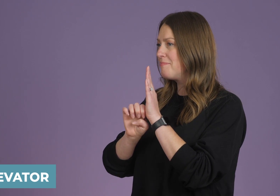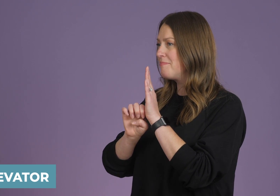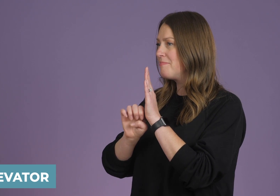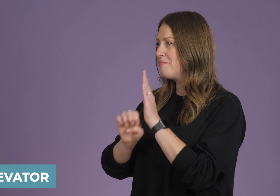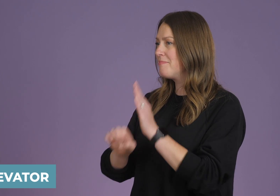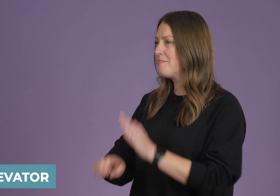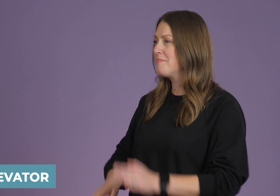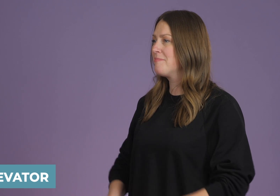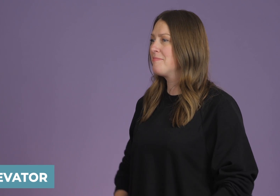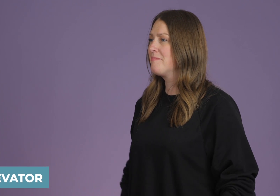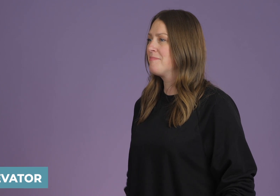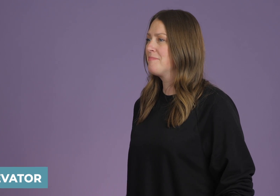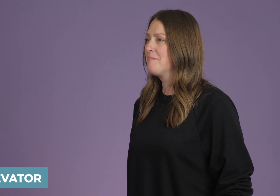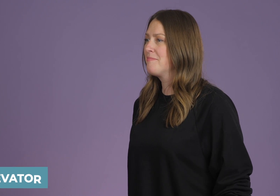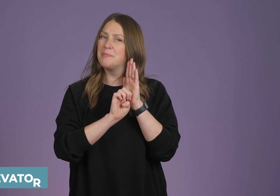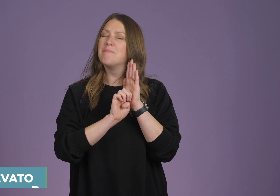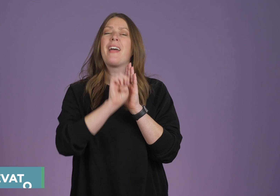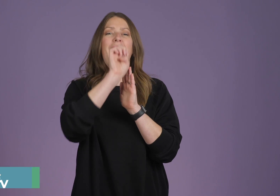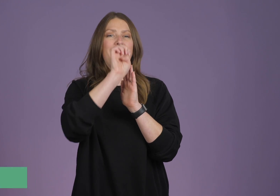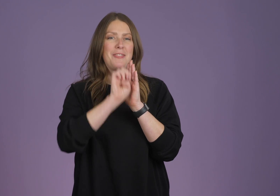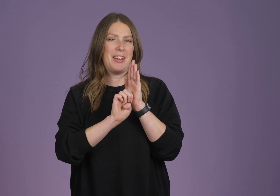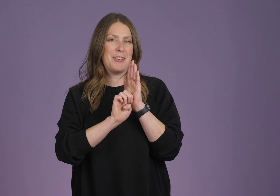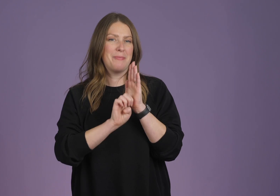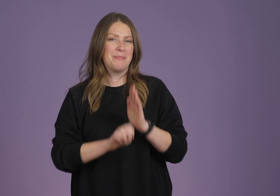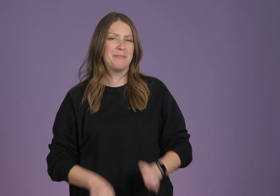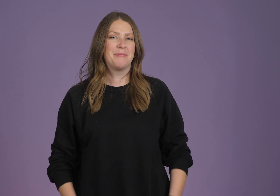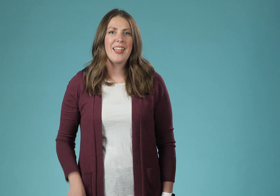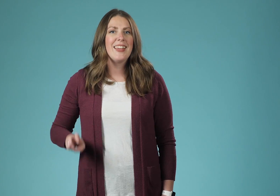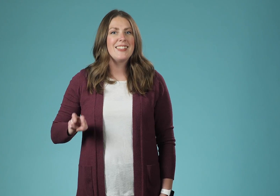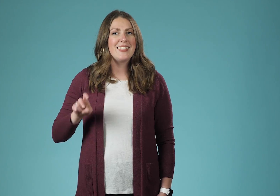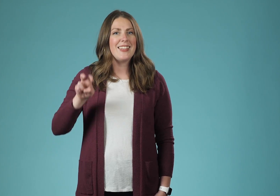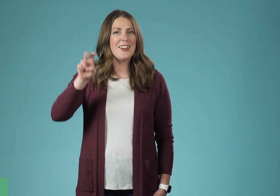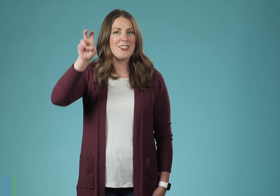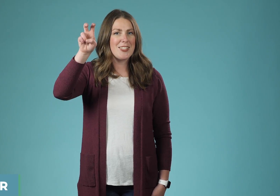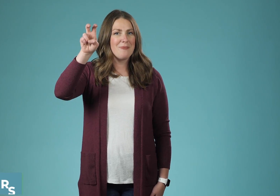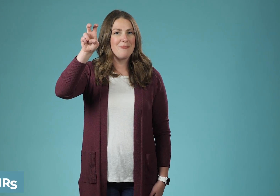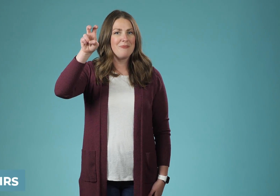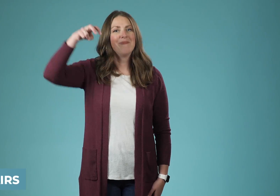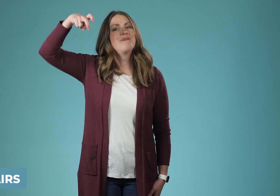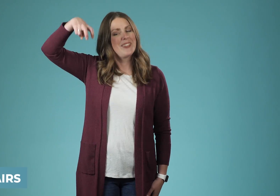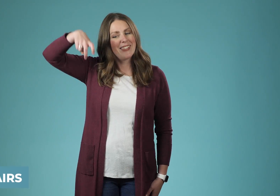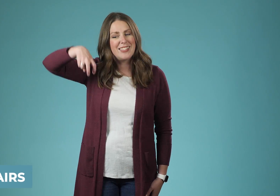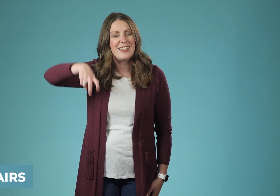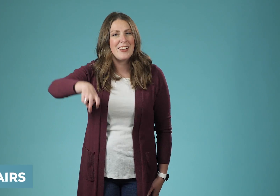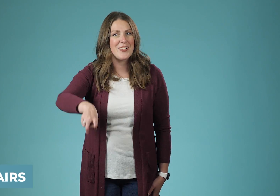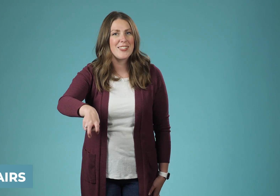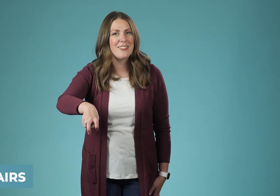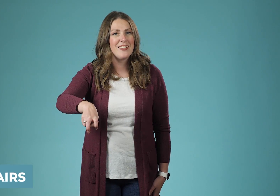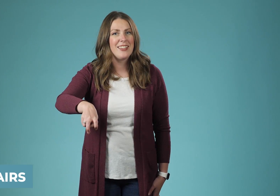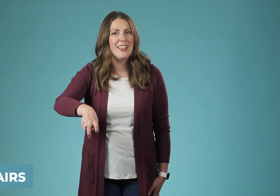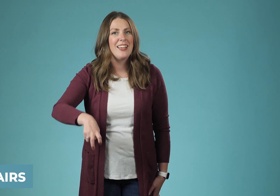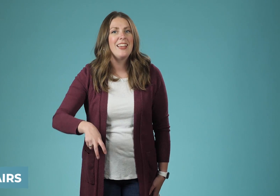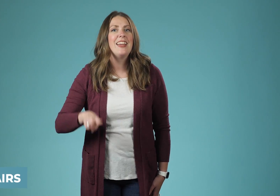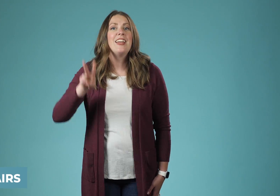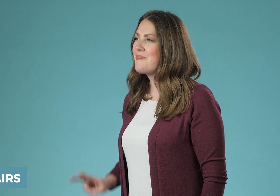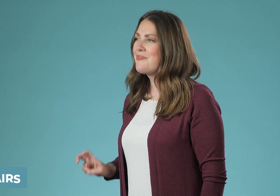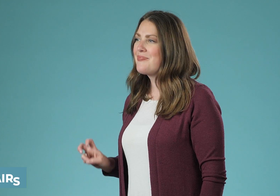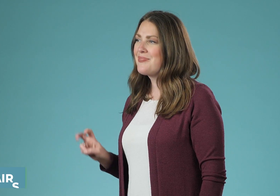down like an elevator. Elevator. Stairs. Stairs. You're